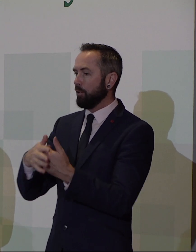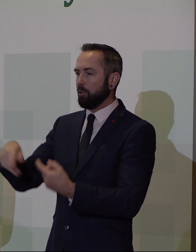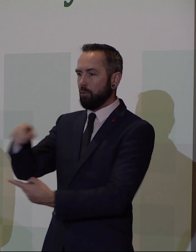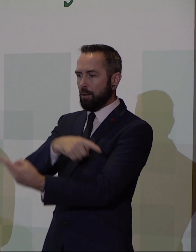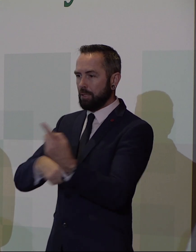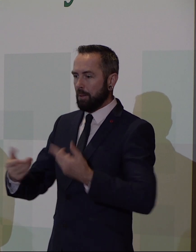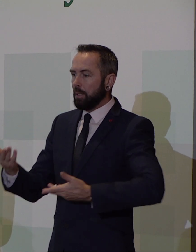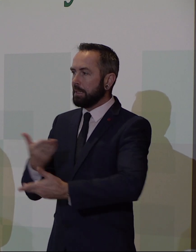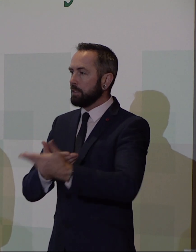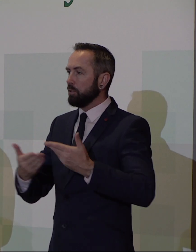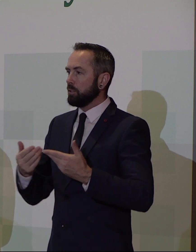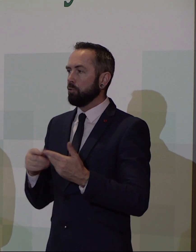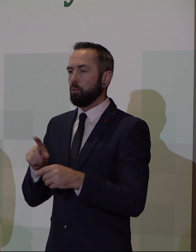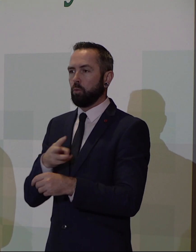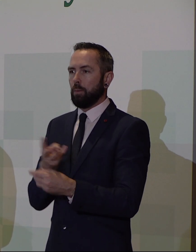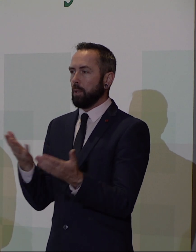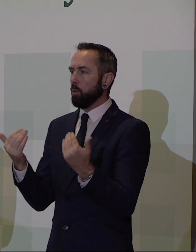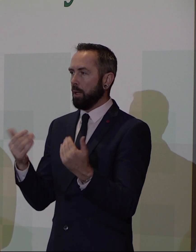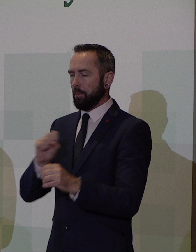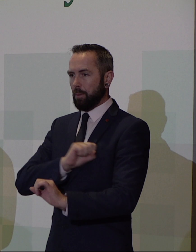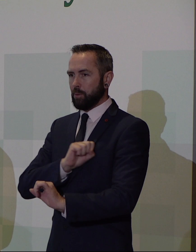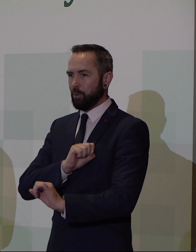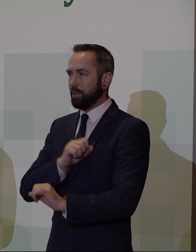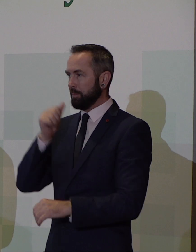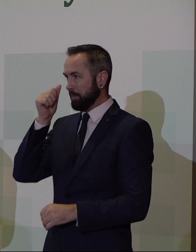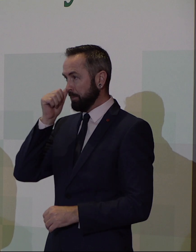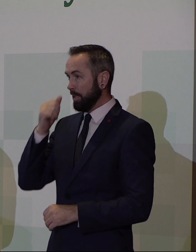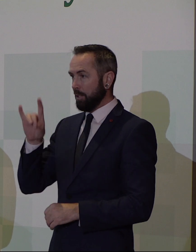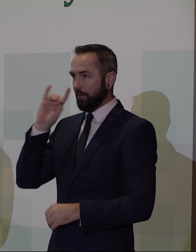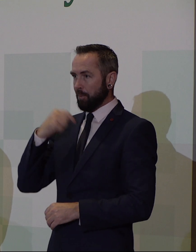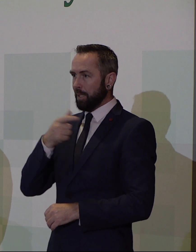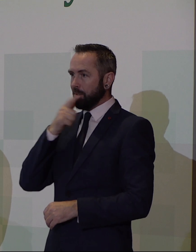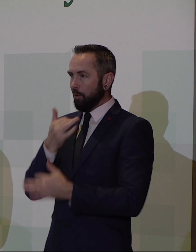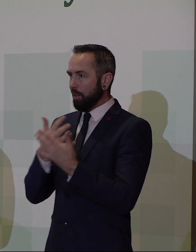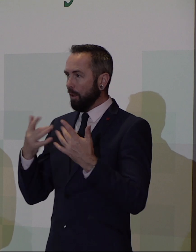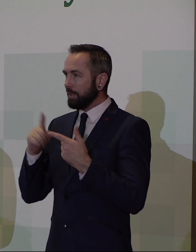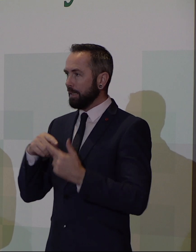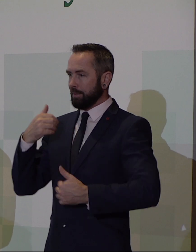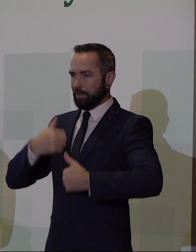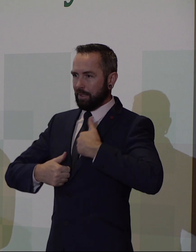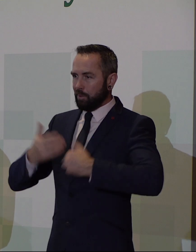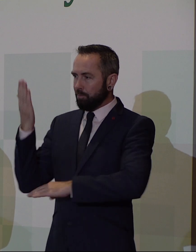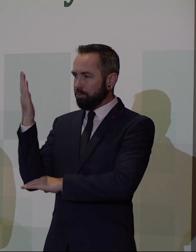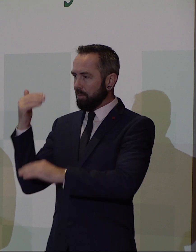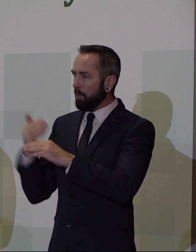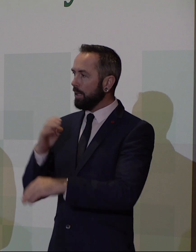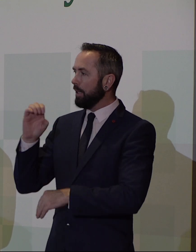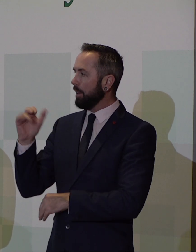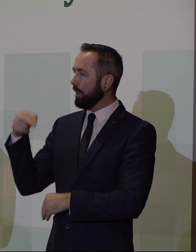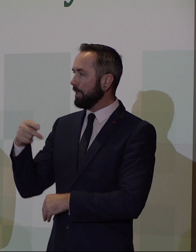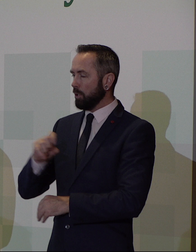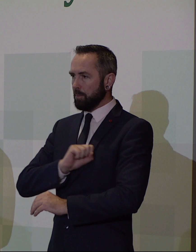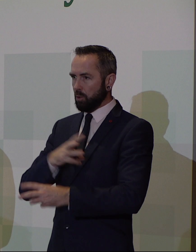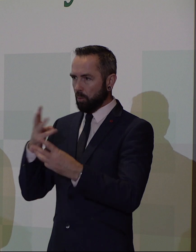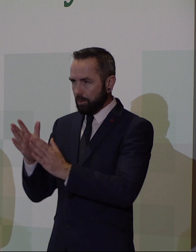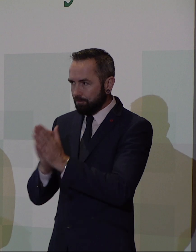discussion, which will be very welcome. I think you've heard me talk a lot, and you've heard a very interesting presentation now from Elaine, so I'm sure you're dying to